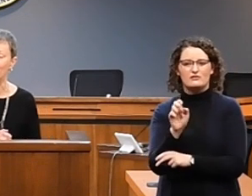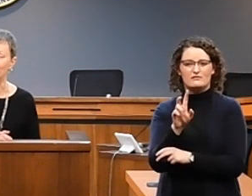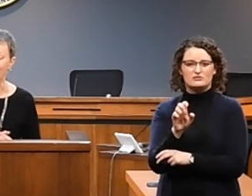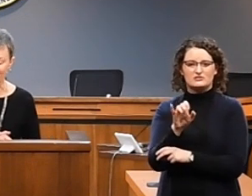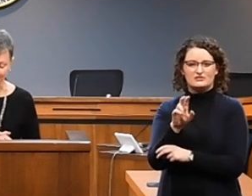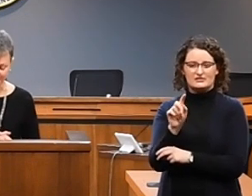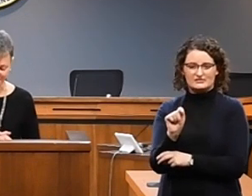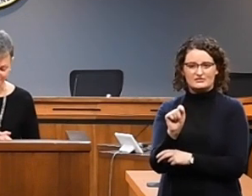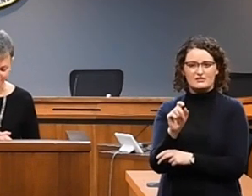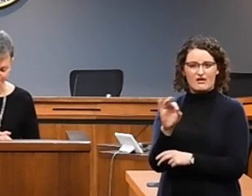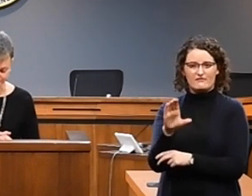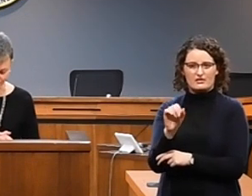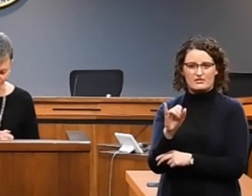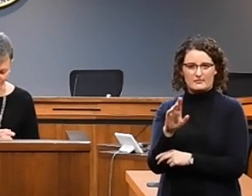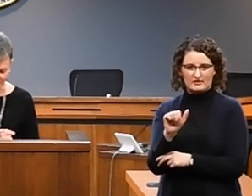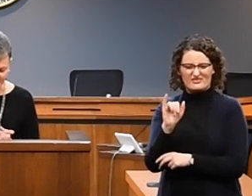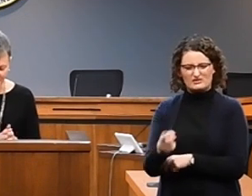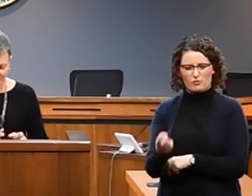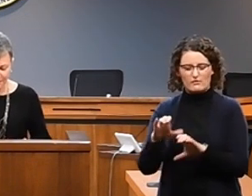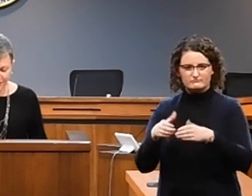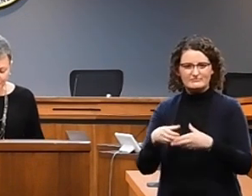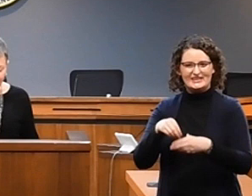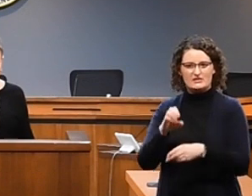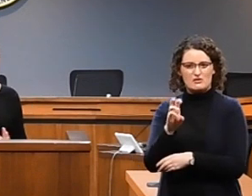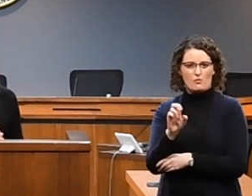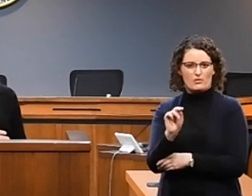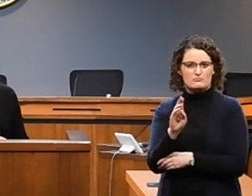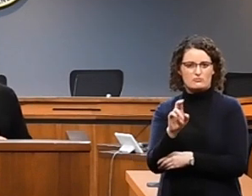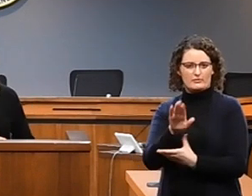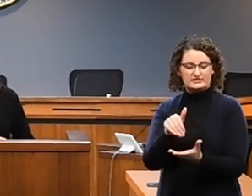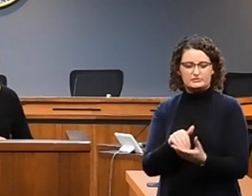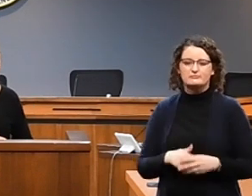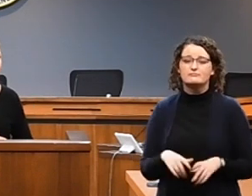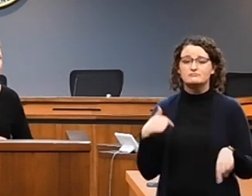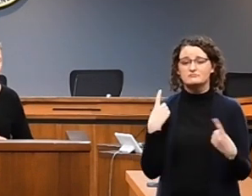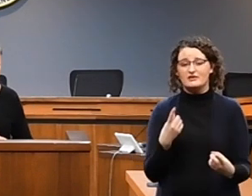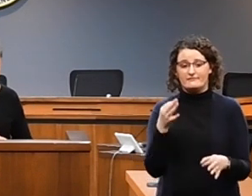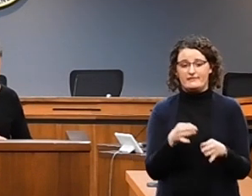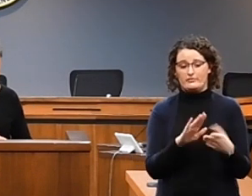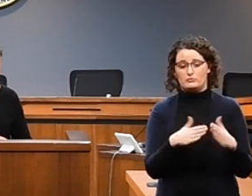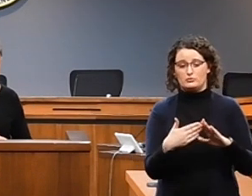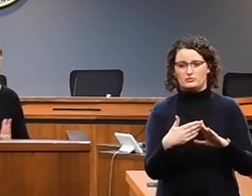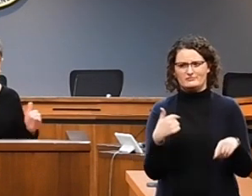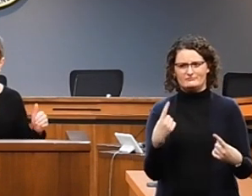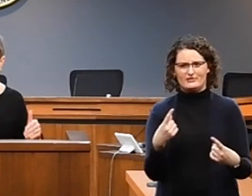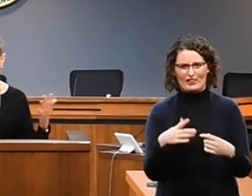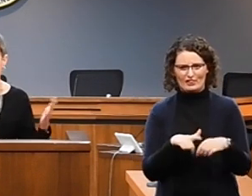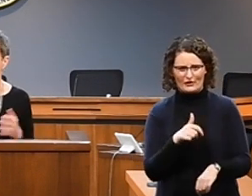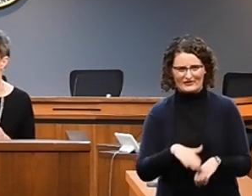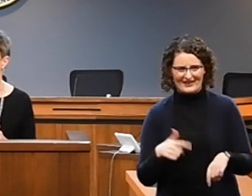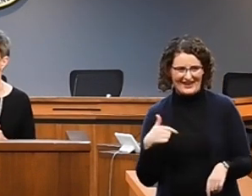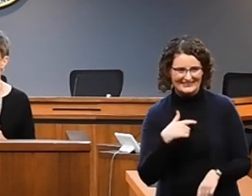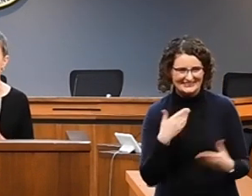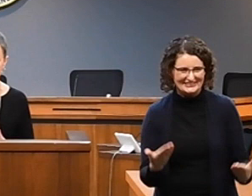in the Owen Brown Interfaith Center. There have been faith communities in Howard County for far longer than any of us